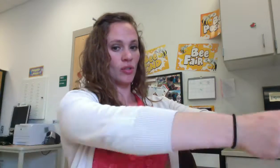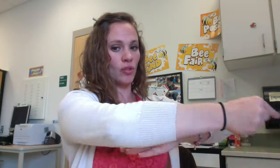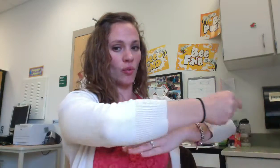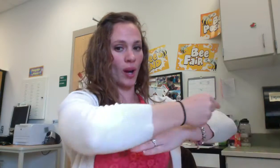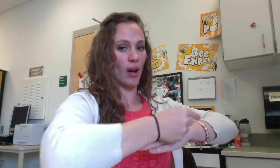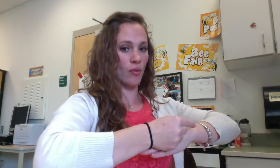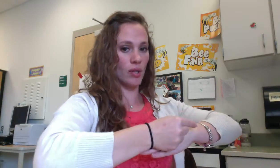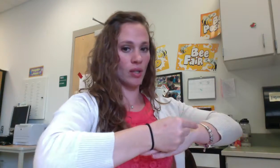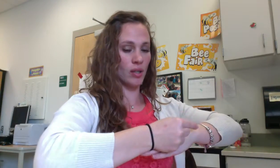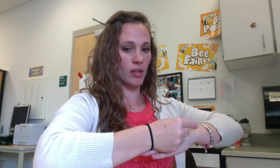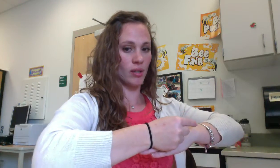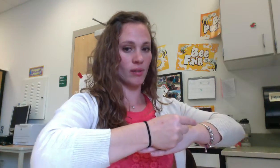Ground.